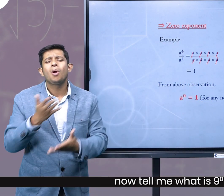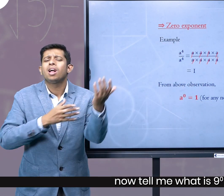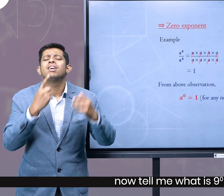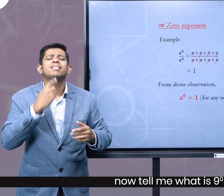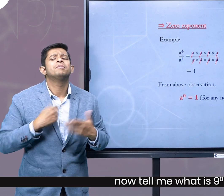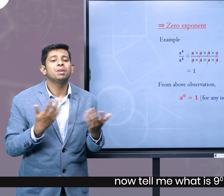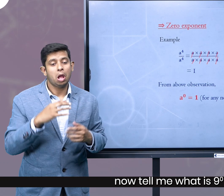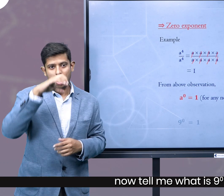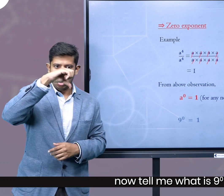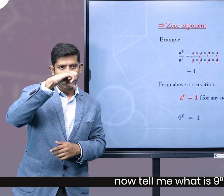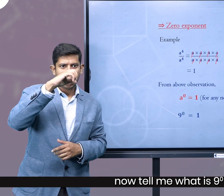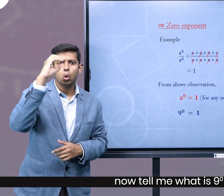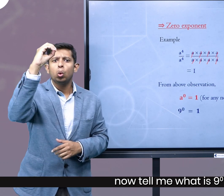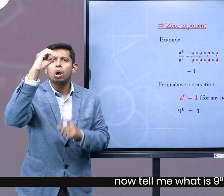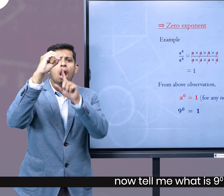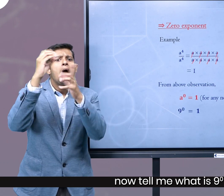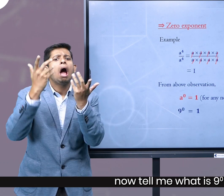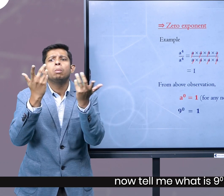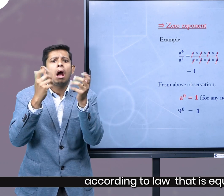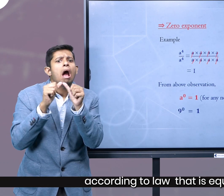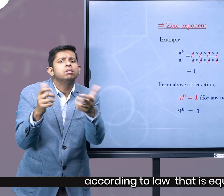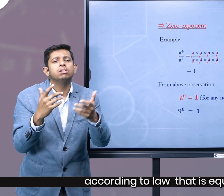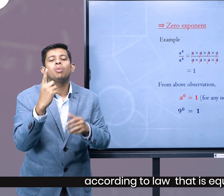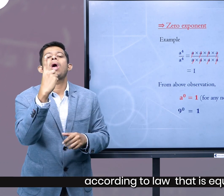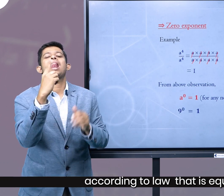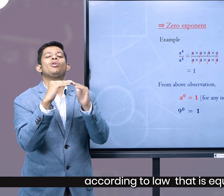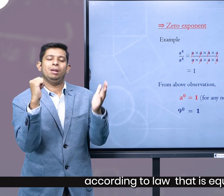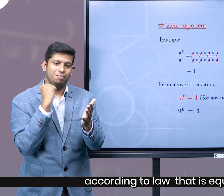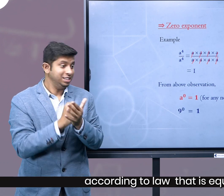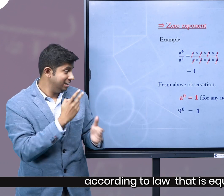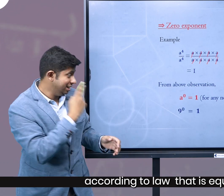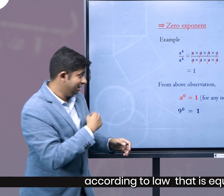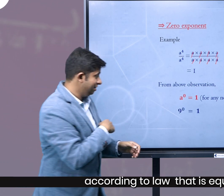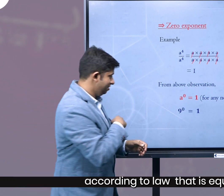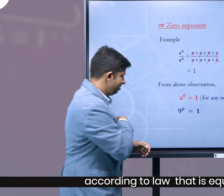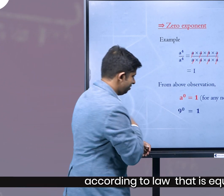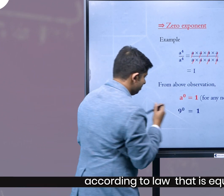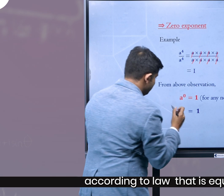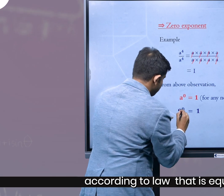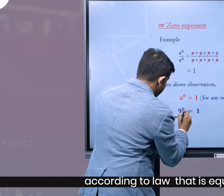Now tell me, what is 9 to the power of 0 according to law that is equal to 1?